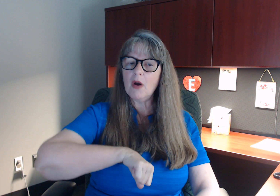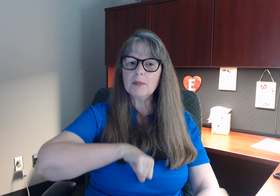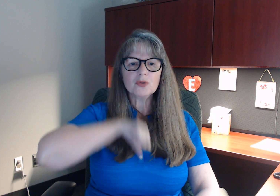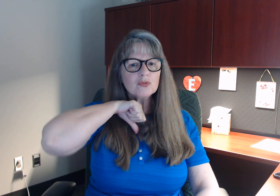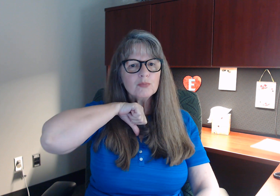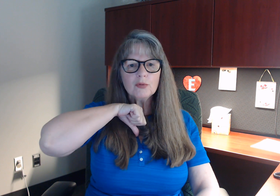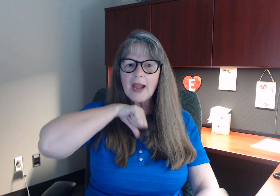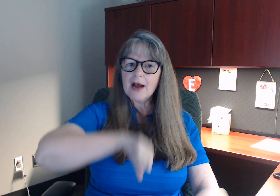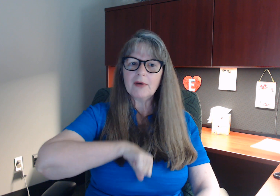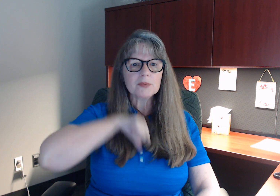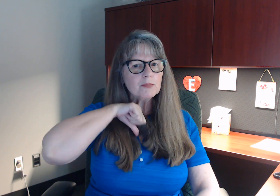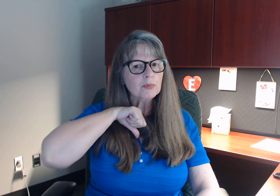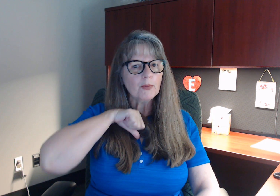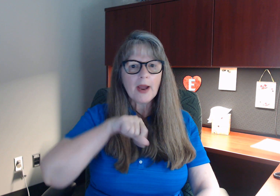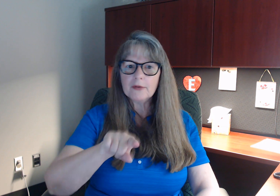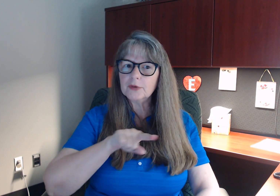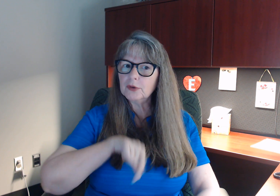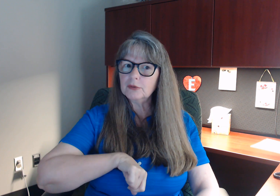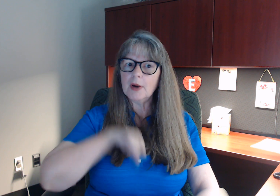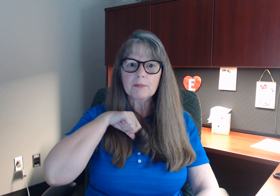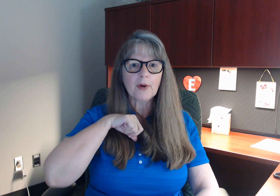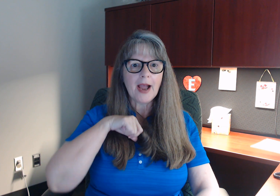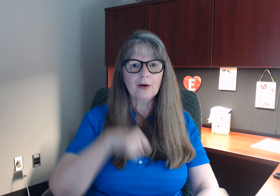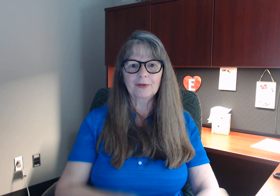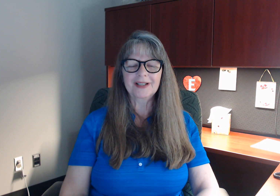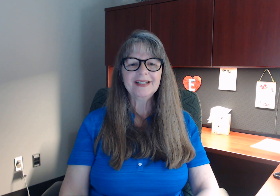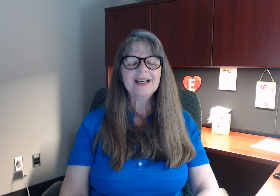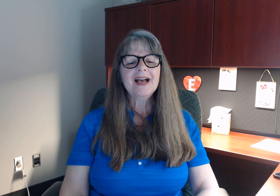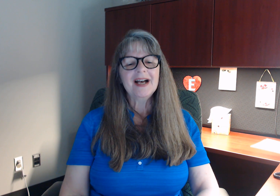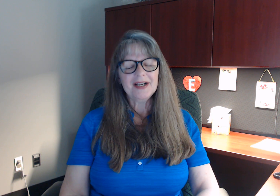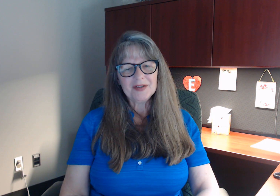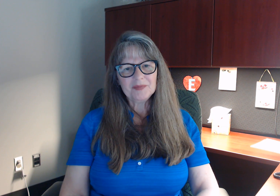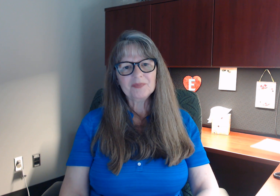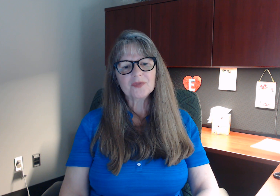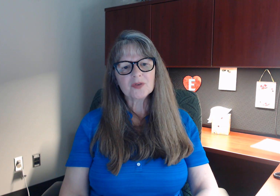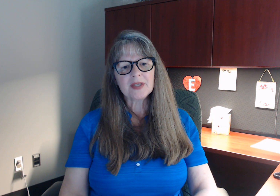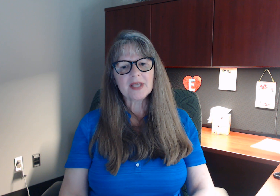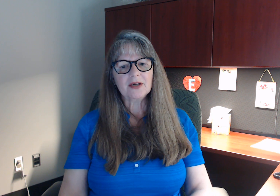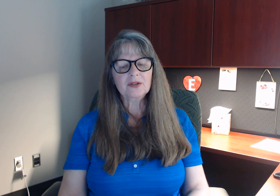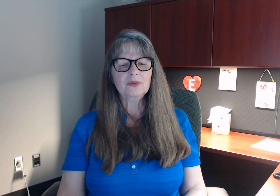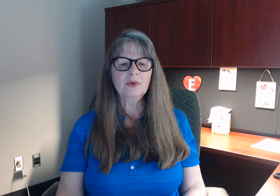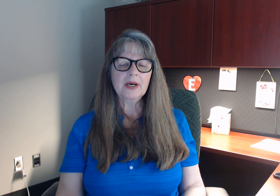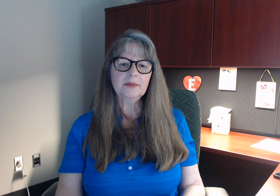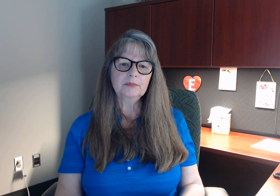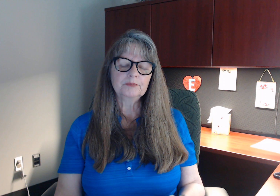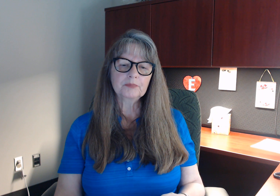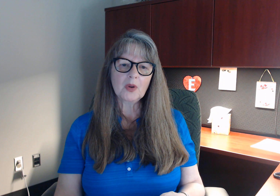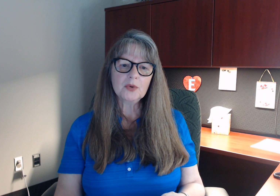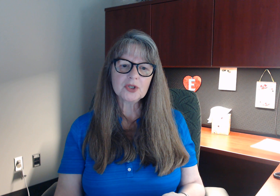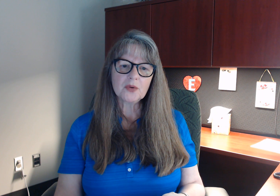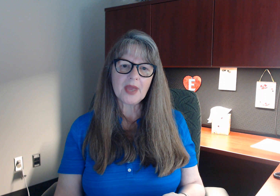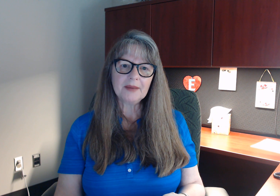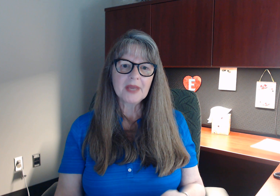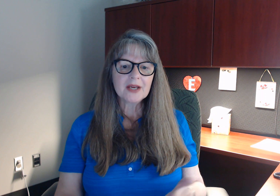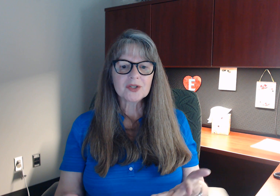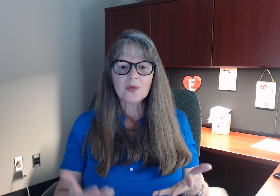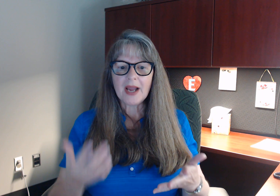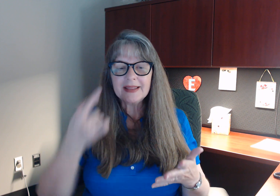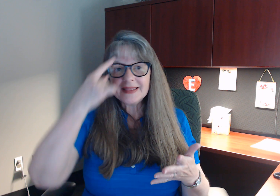so proud of you, I'm proud. So that's how you would show that. So I